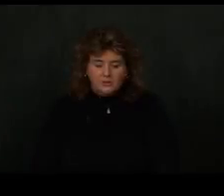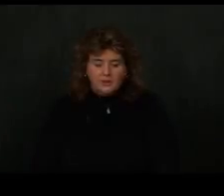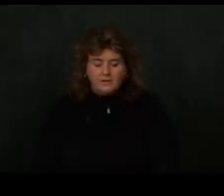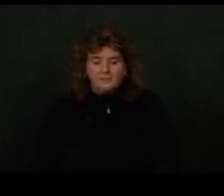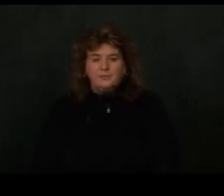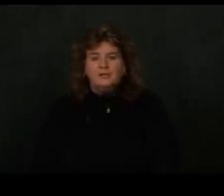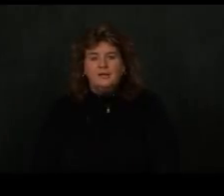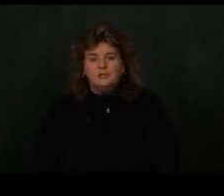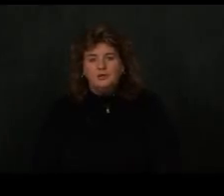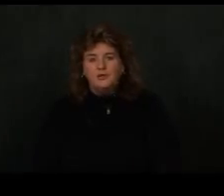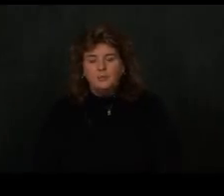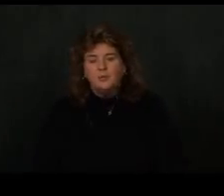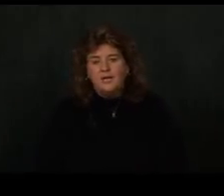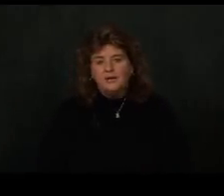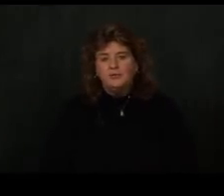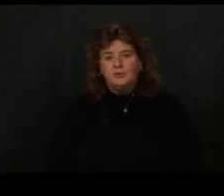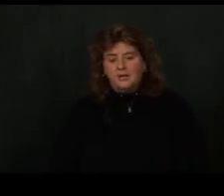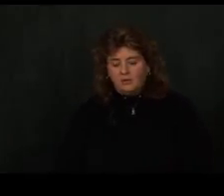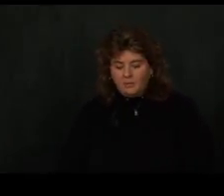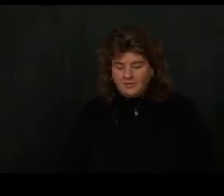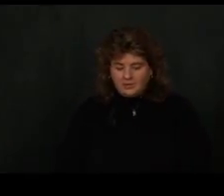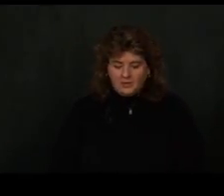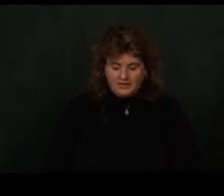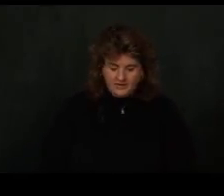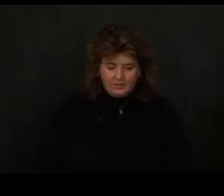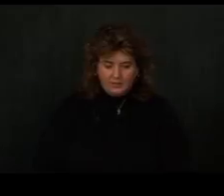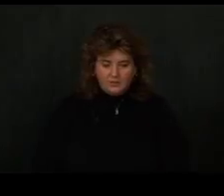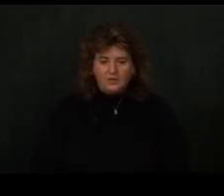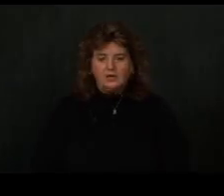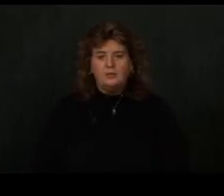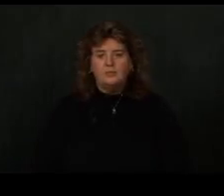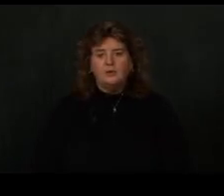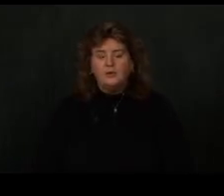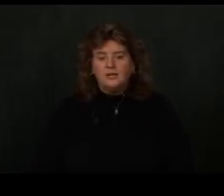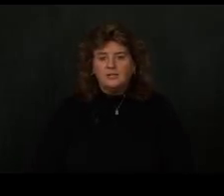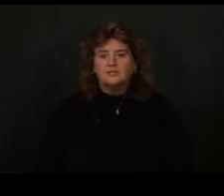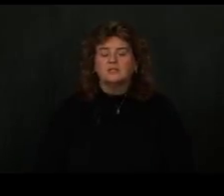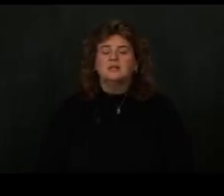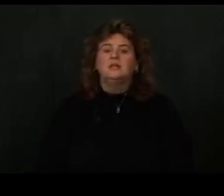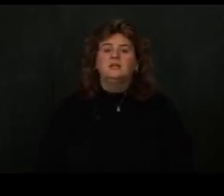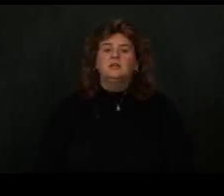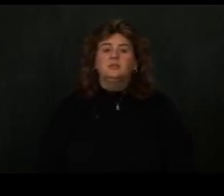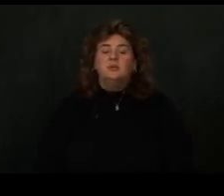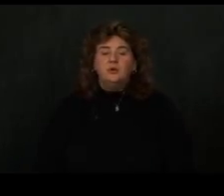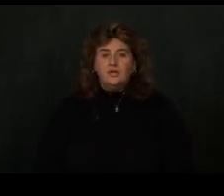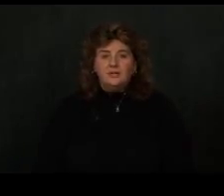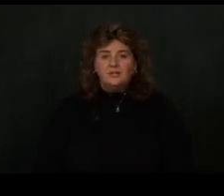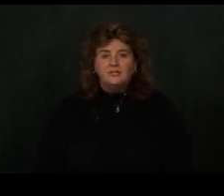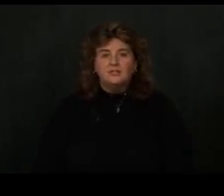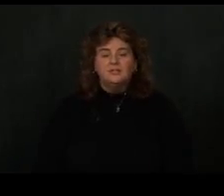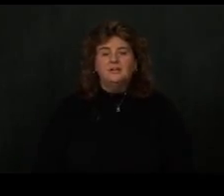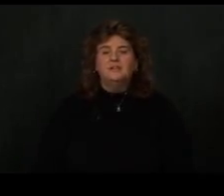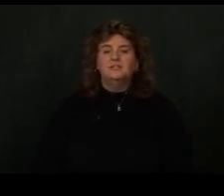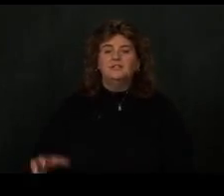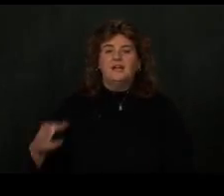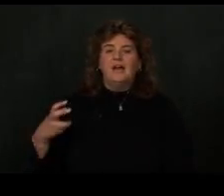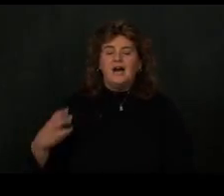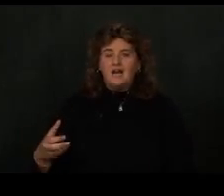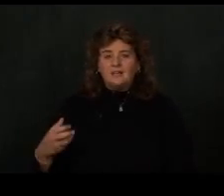Okay, next on our parade through the Enterobacteriaceae, we're going to talk about Proteus. Proteus is a highly